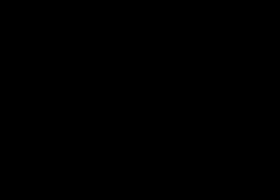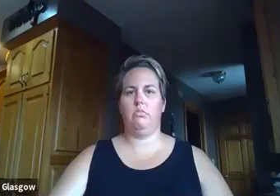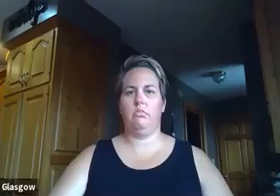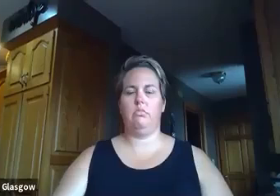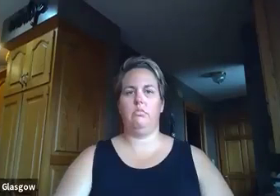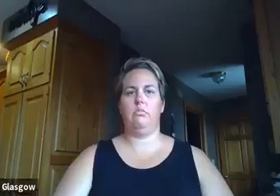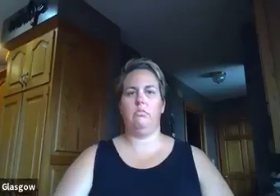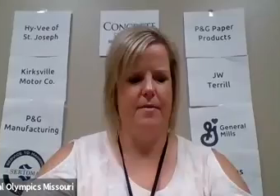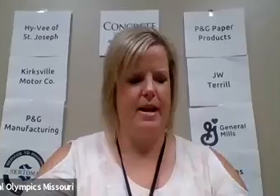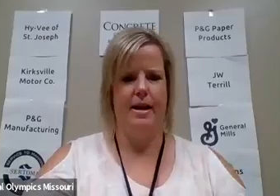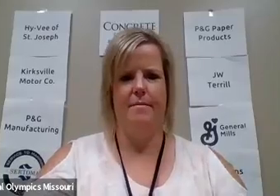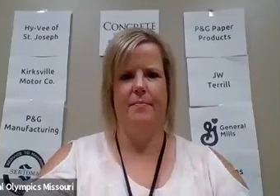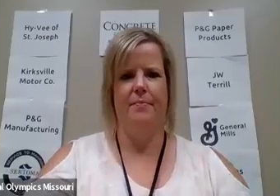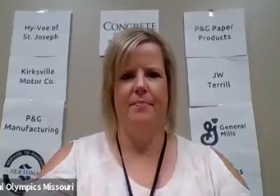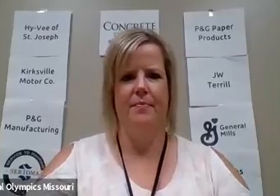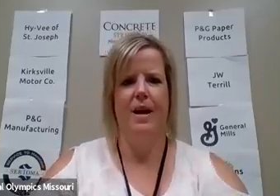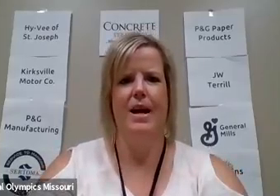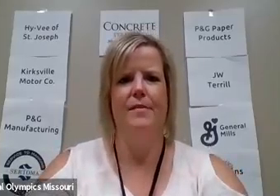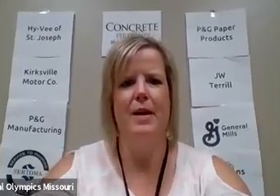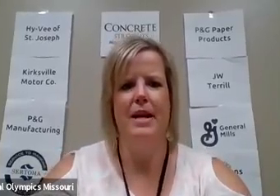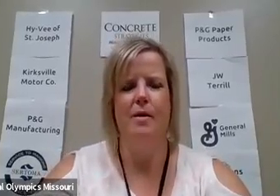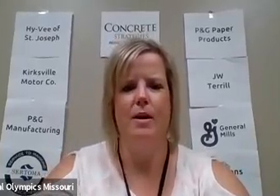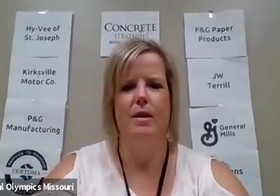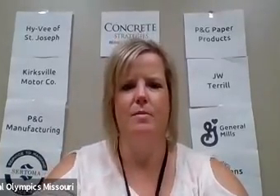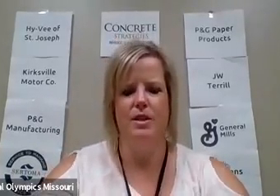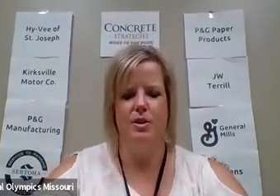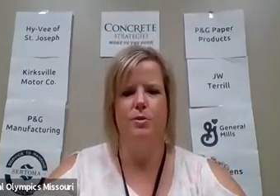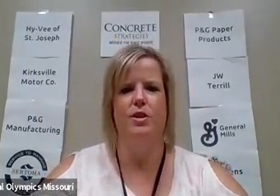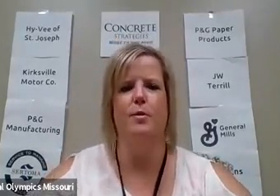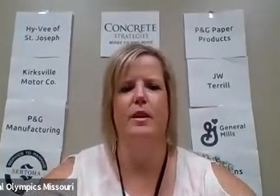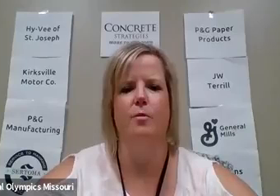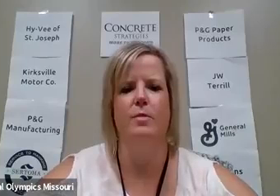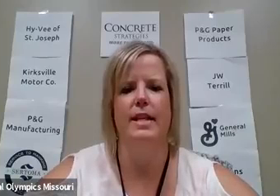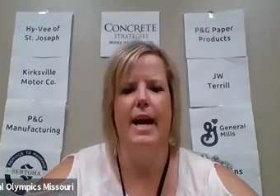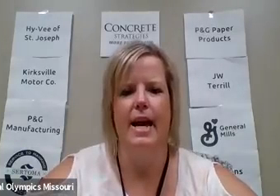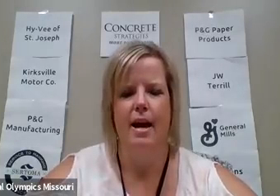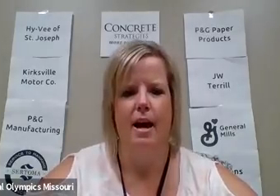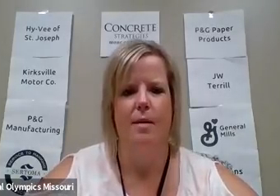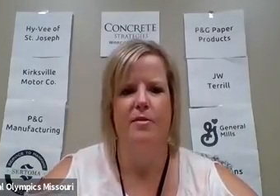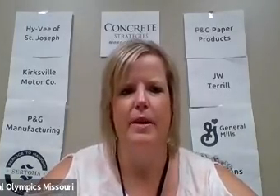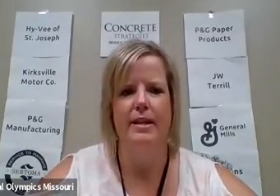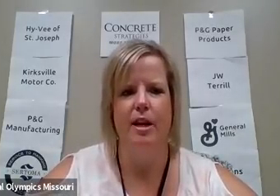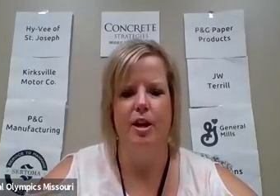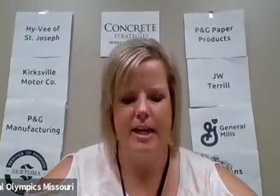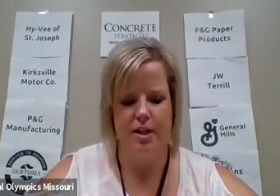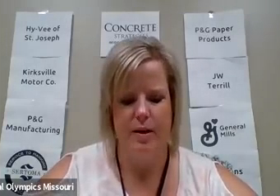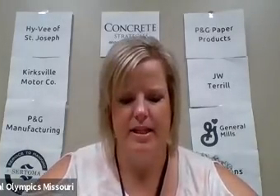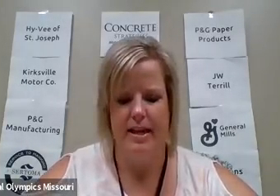All right, I think we are ready. Hi, everybody. Welcome to Somewhat Home today. Before we get started, I just want to thank some